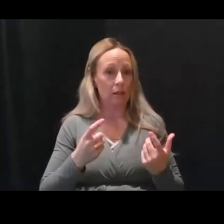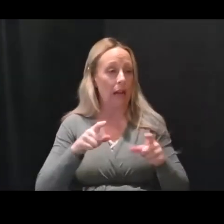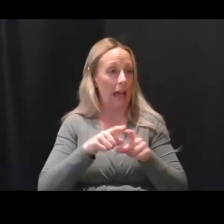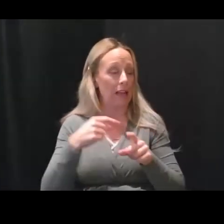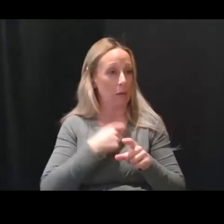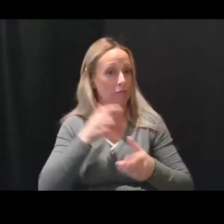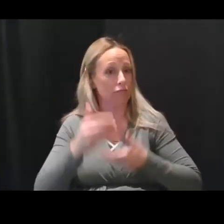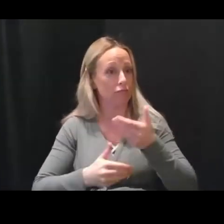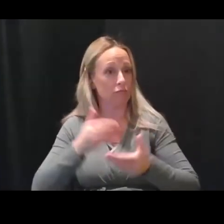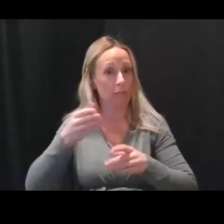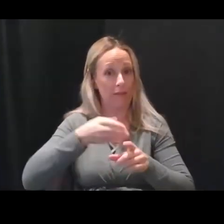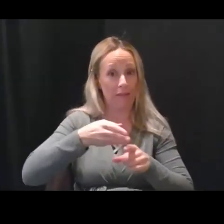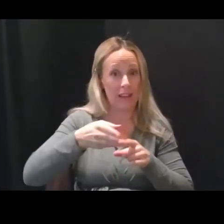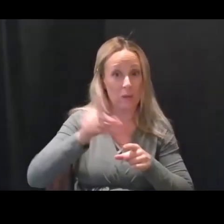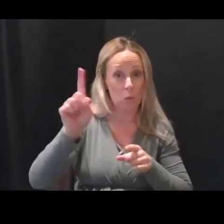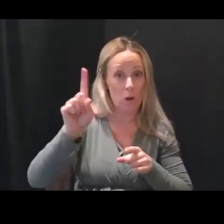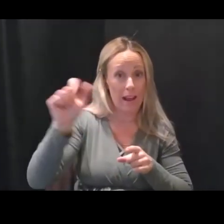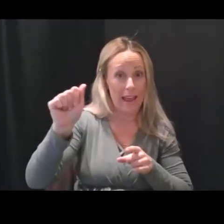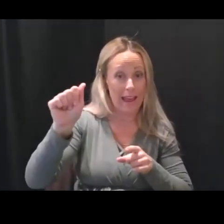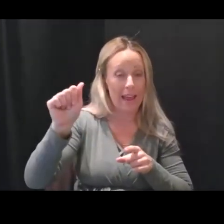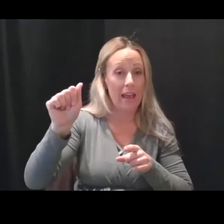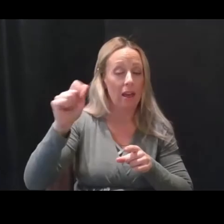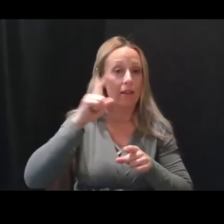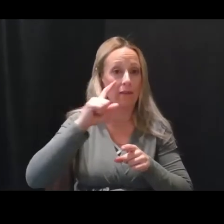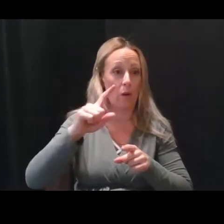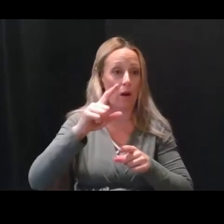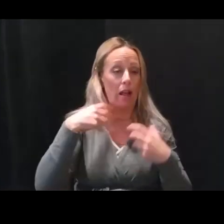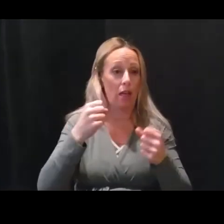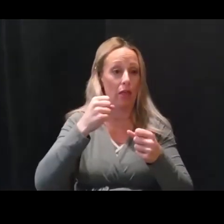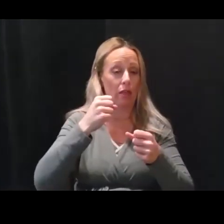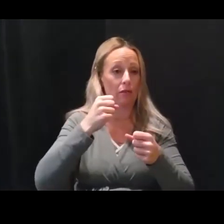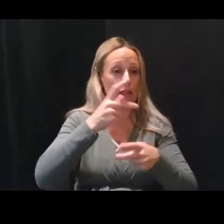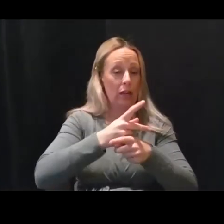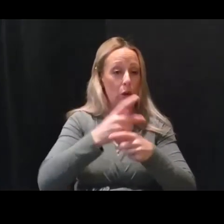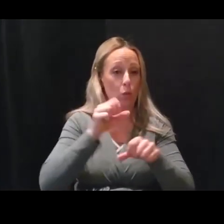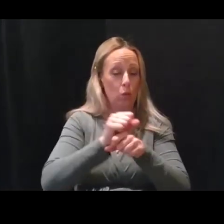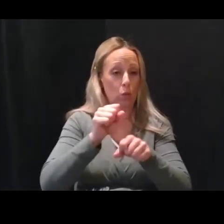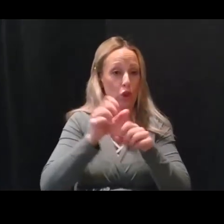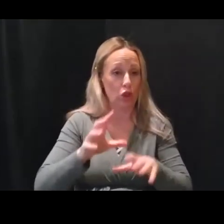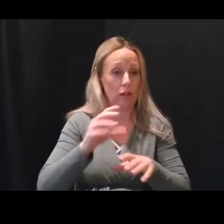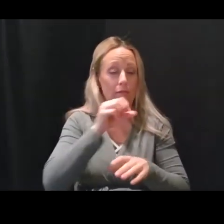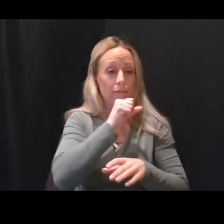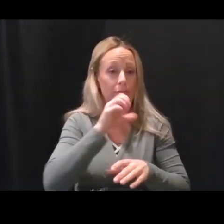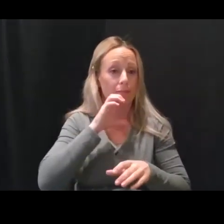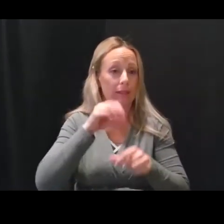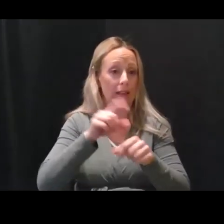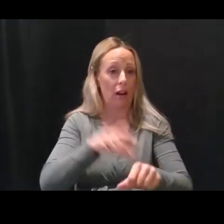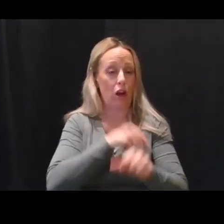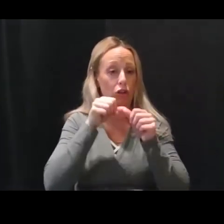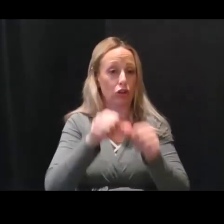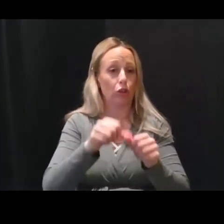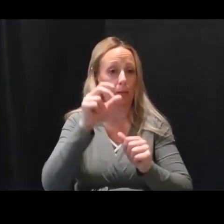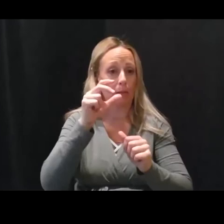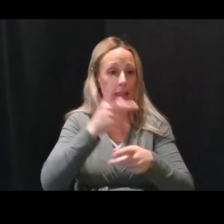1A vaccinations for our healthcare workers and our long-term care residents, we will begin more detailed planning for Phase 1B.